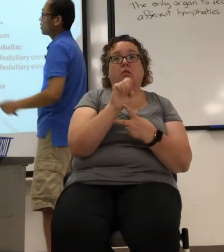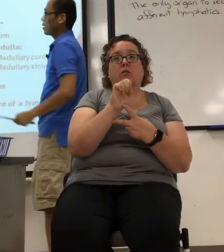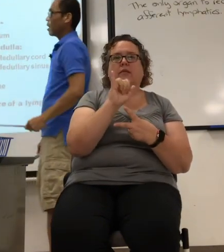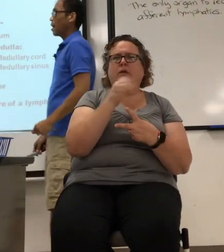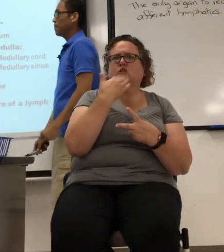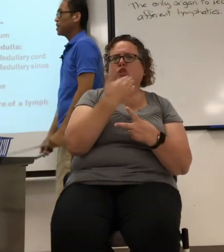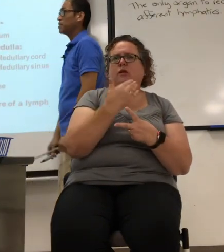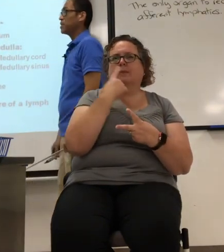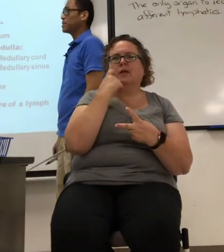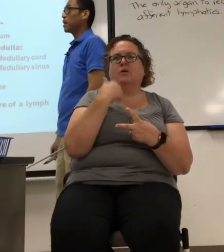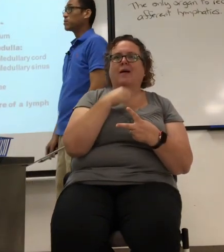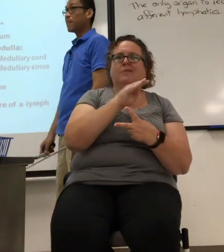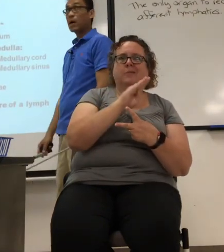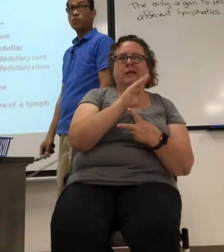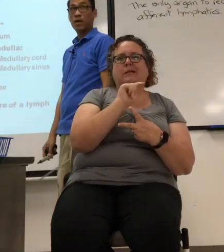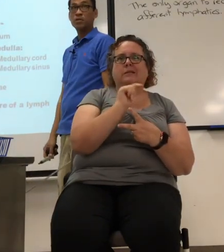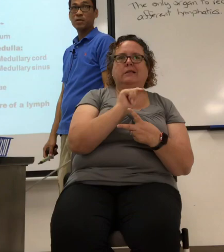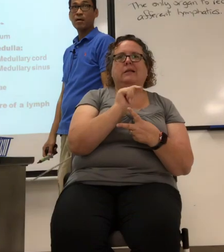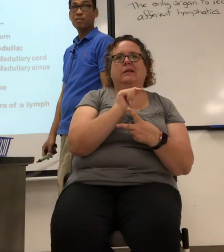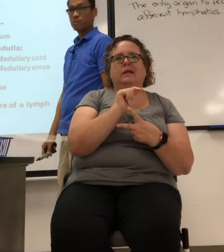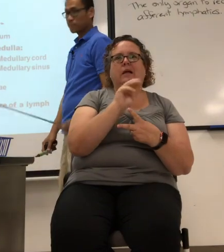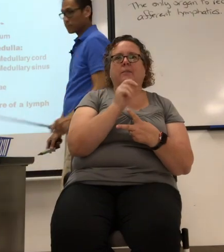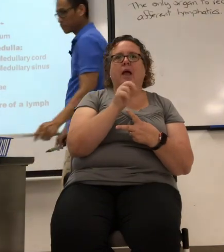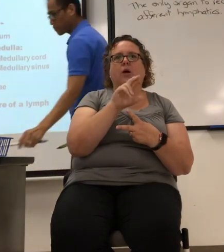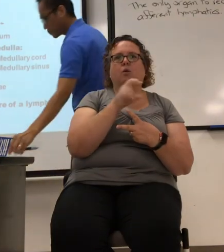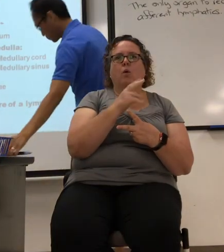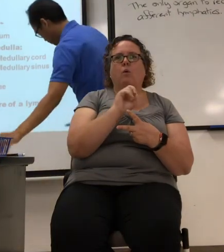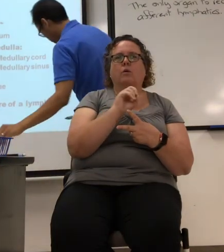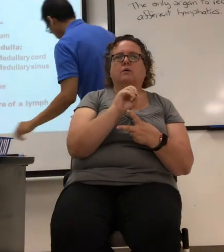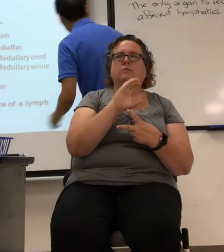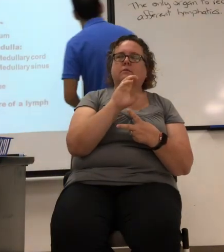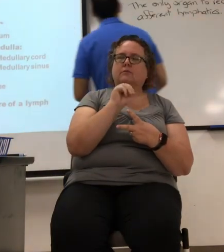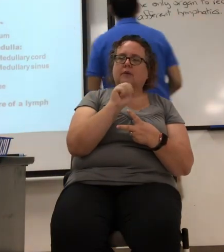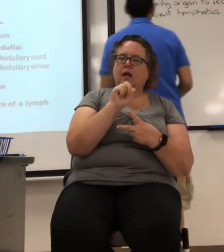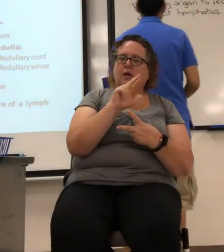got B and T cells and macrophages there.